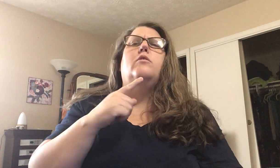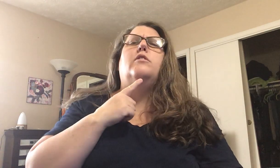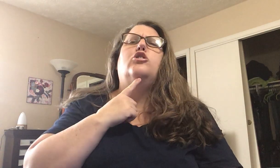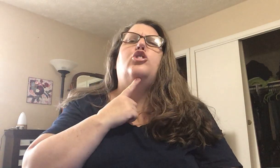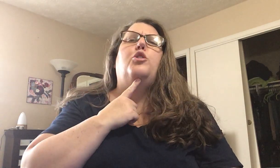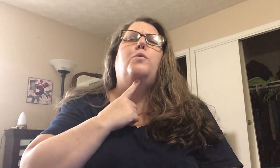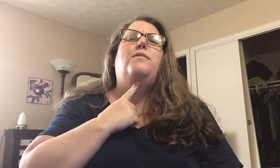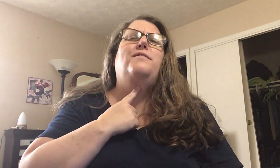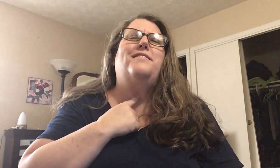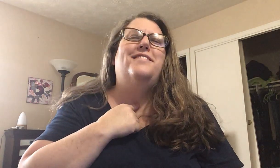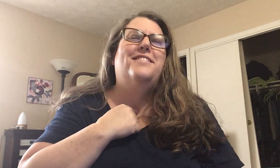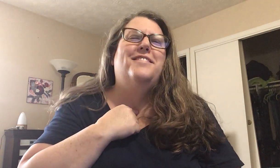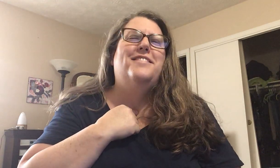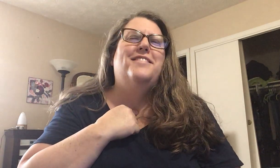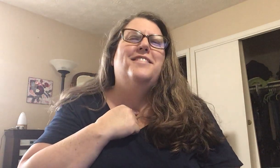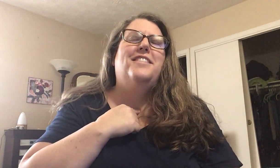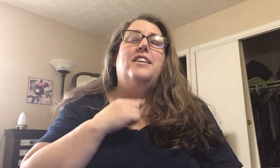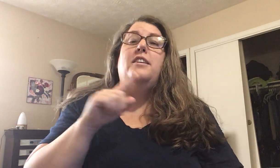It's 2.